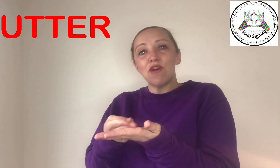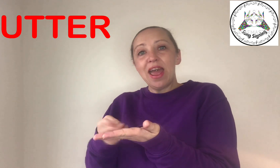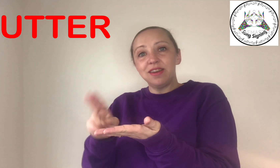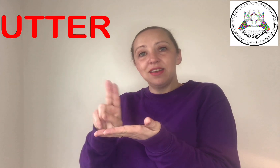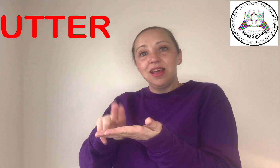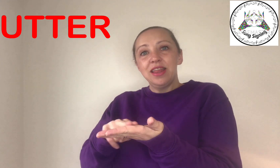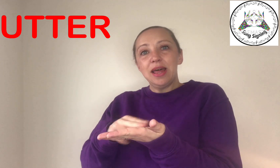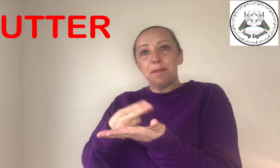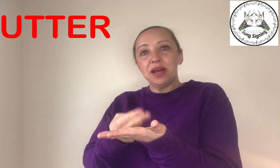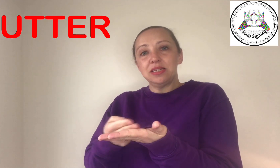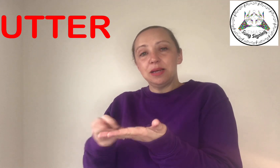spread that butter.